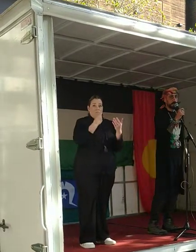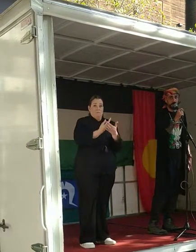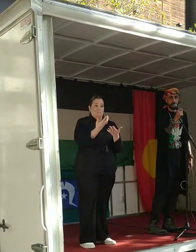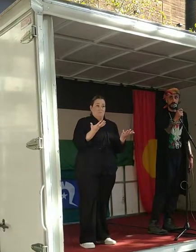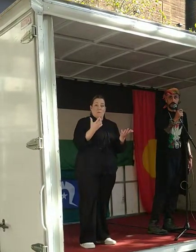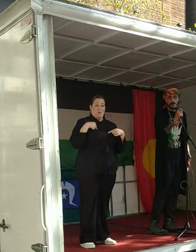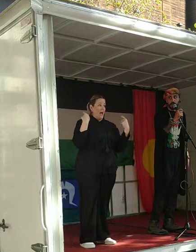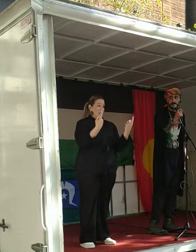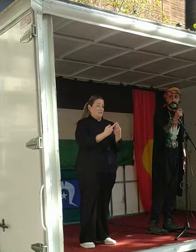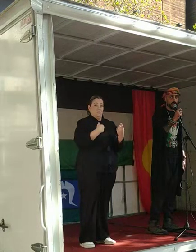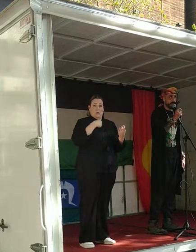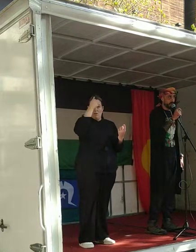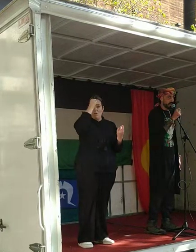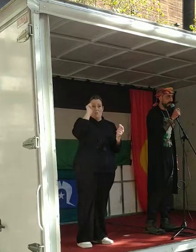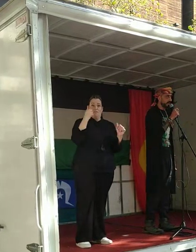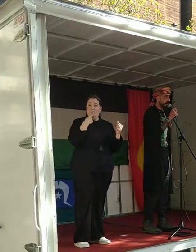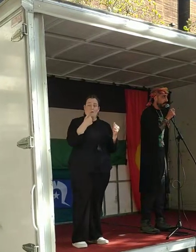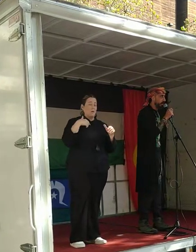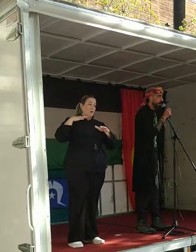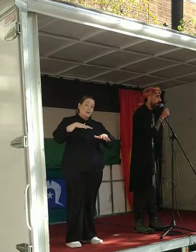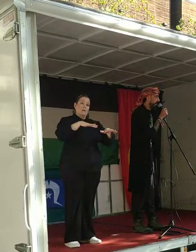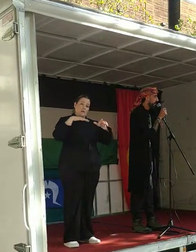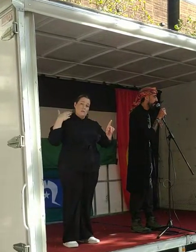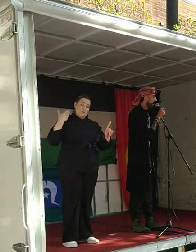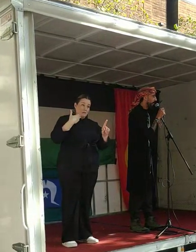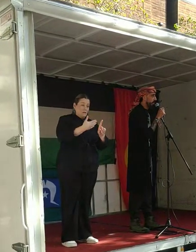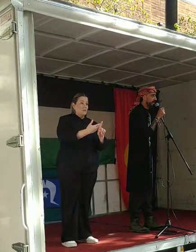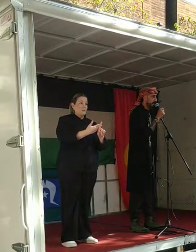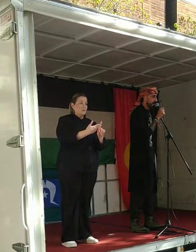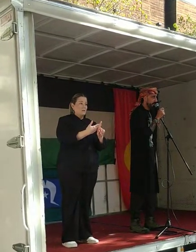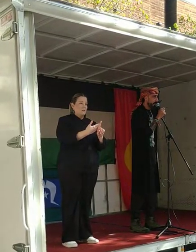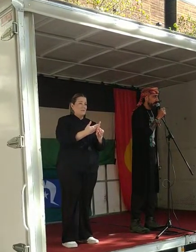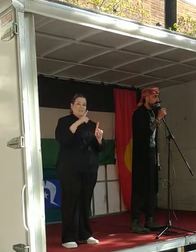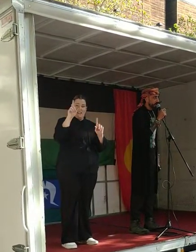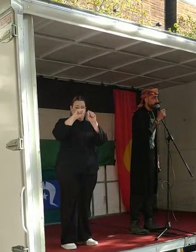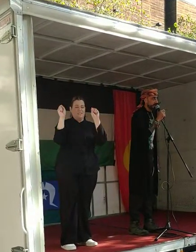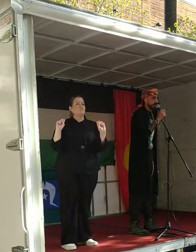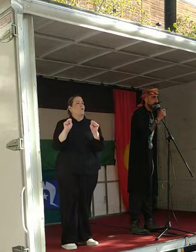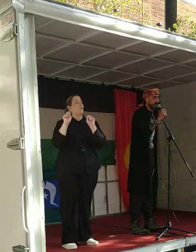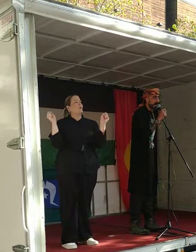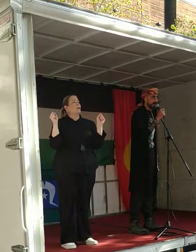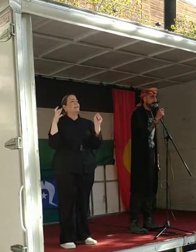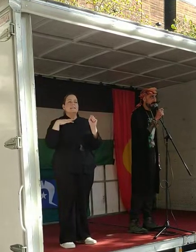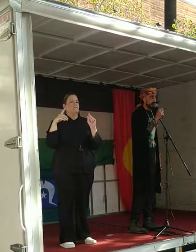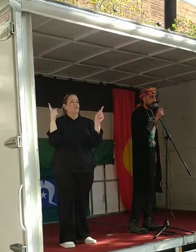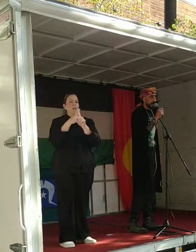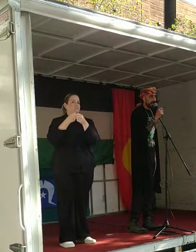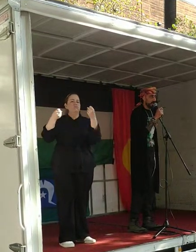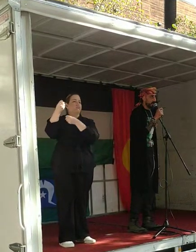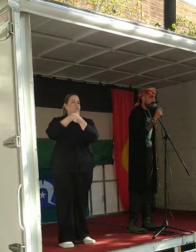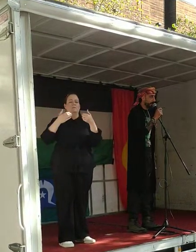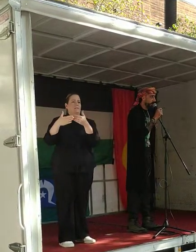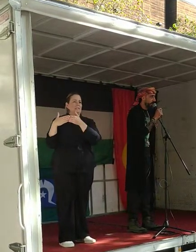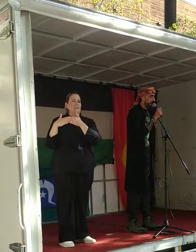movement, and the people has been out in the streets calling for this broken system to reshuffle its cards